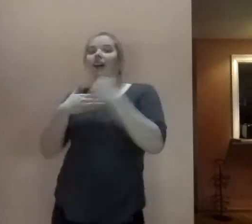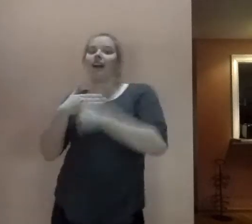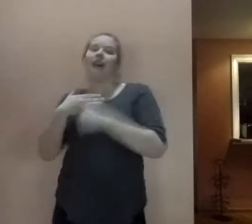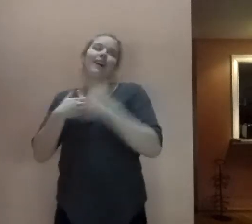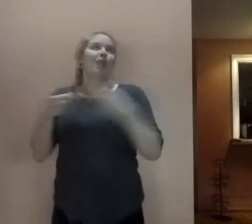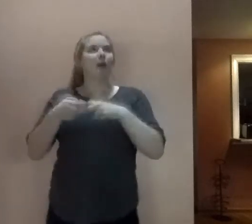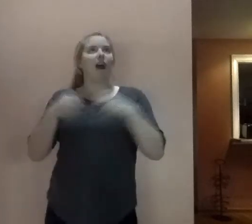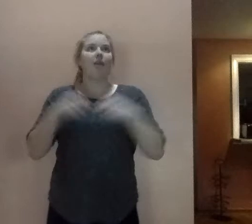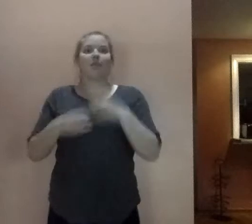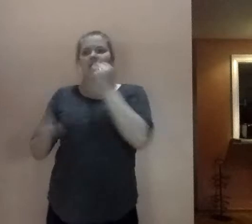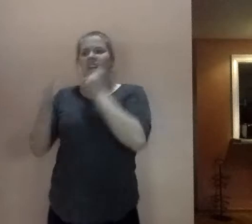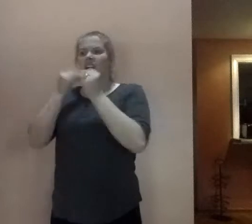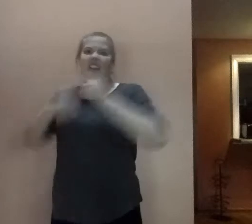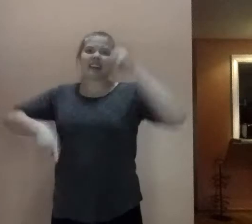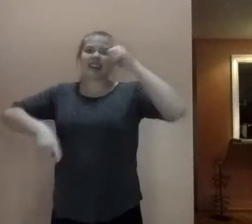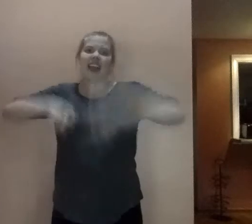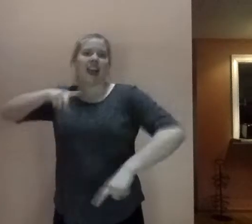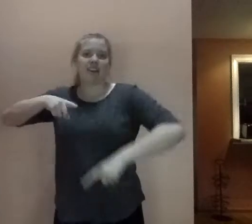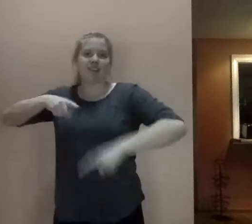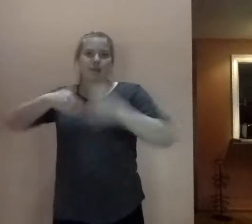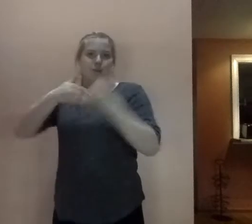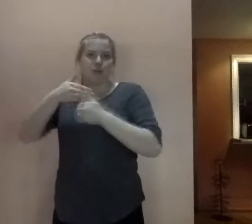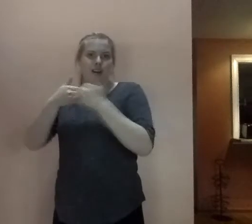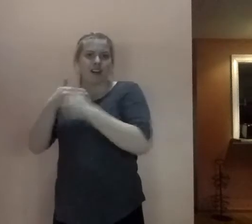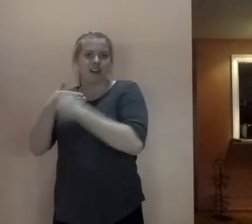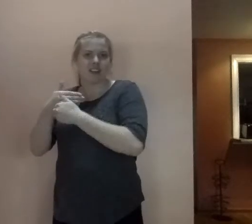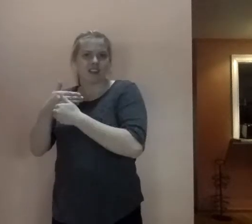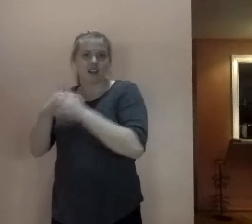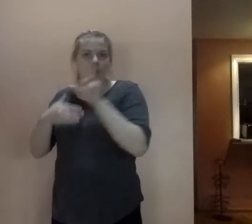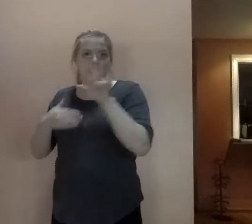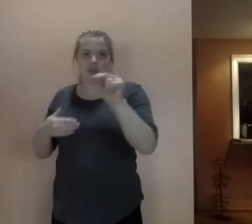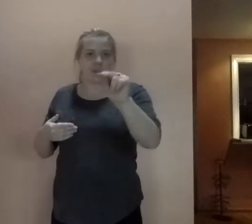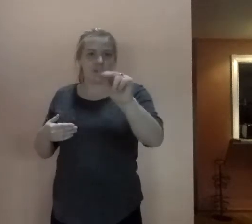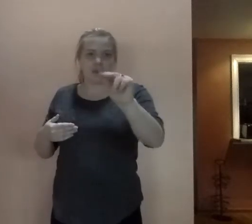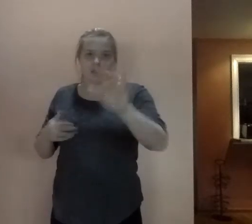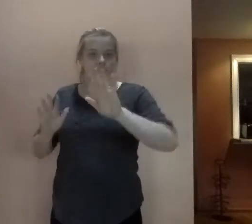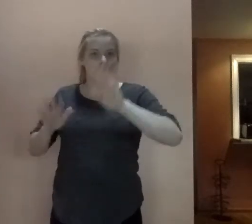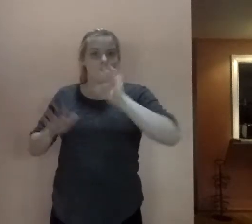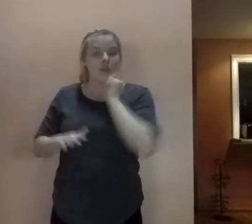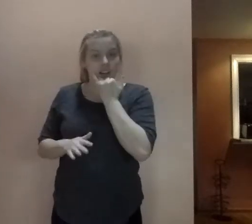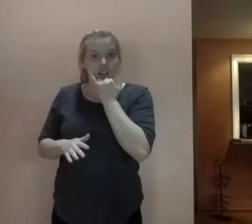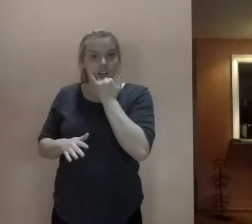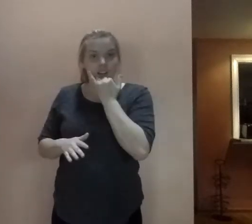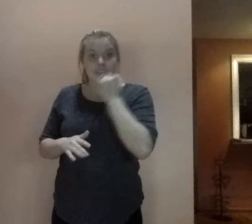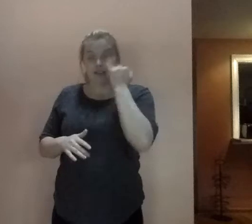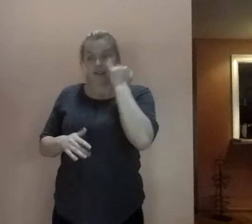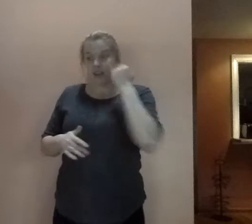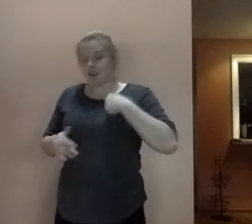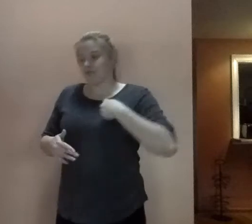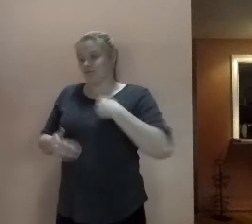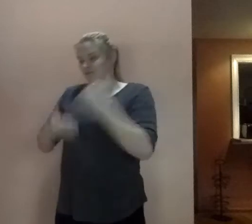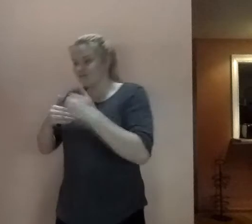study, 500,000 people. Carbs consumption was inversely related with diabetes. In other words, the more carbs someone ate, the less diabetes